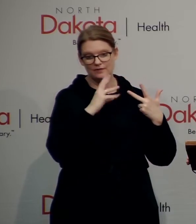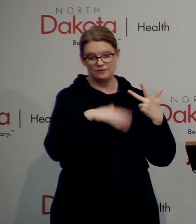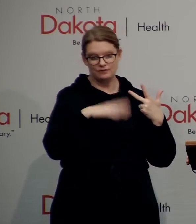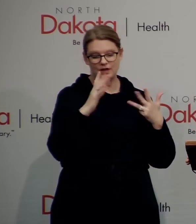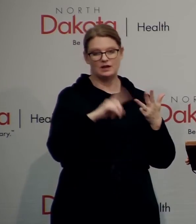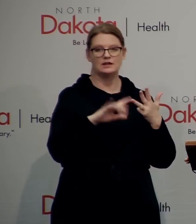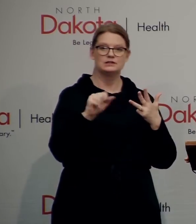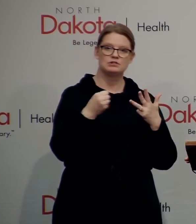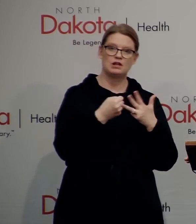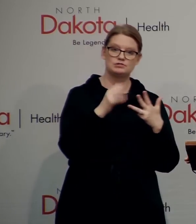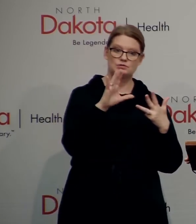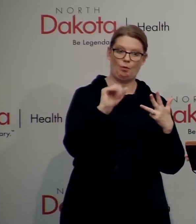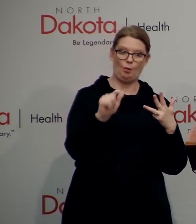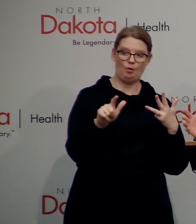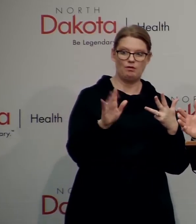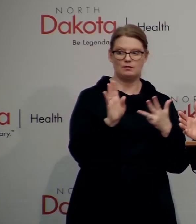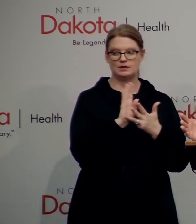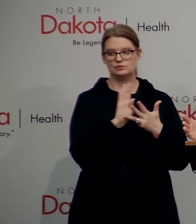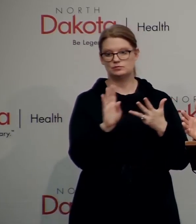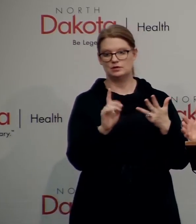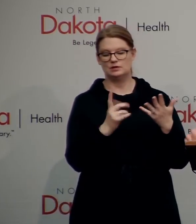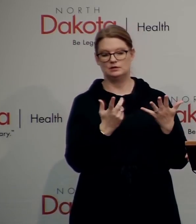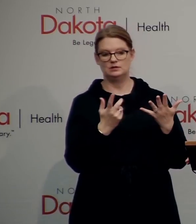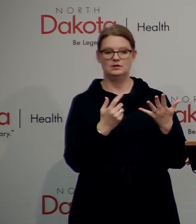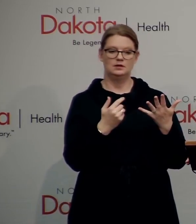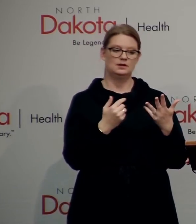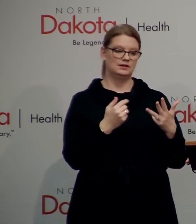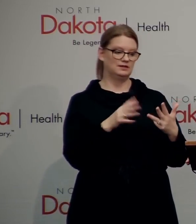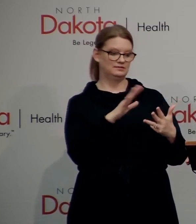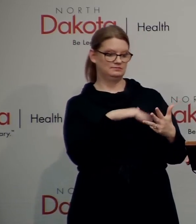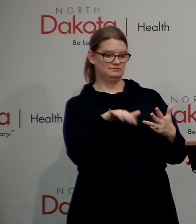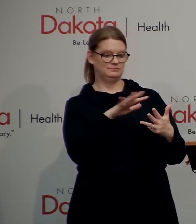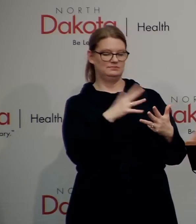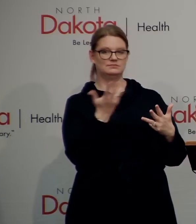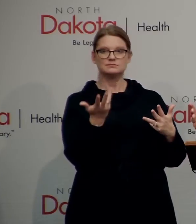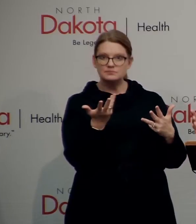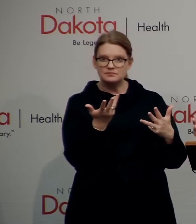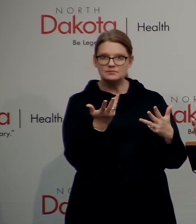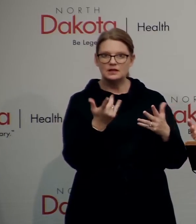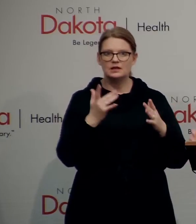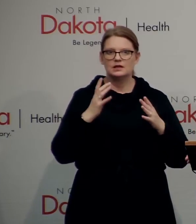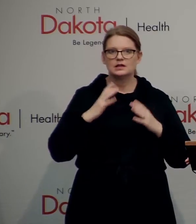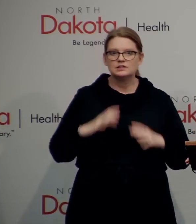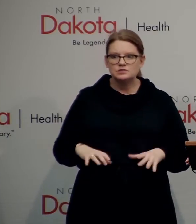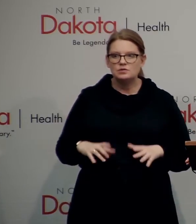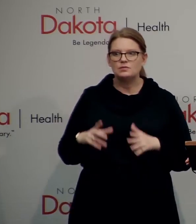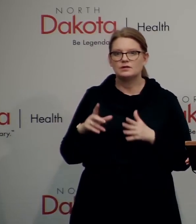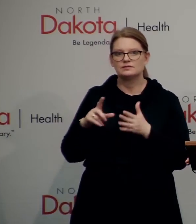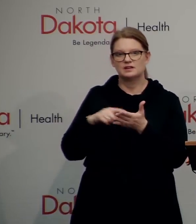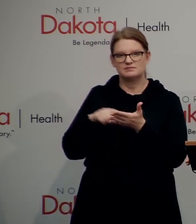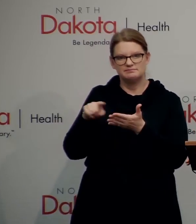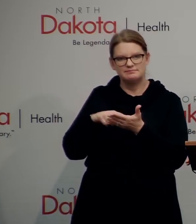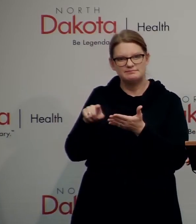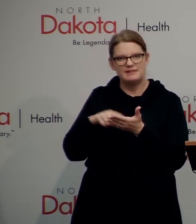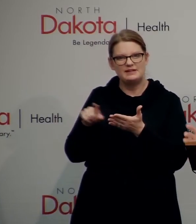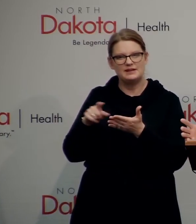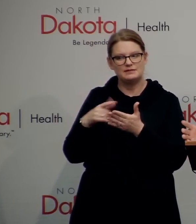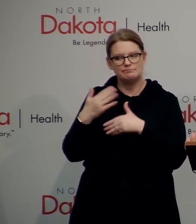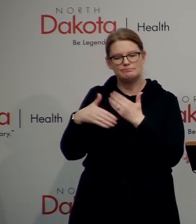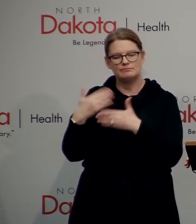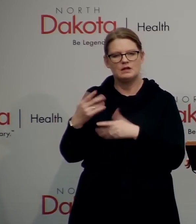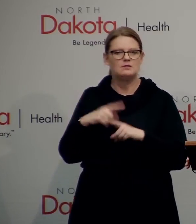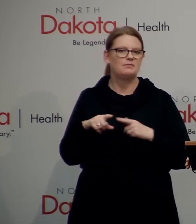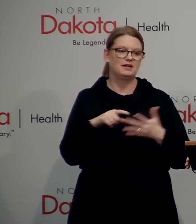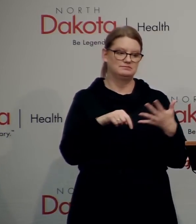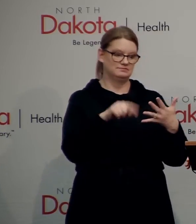coal industry. Now, we might have been buoyed in the past by having consumer spending in our service industries, keep that going, but now